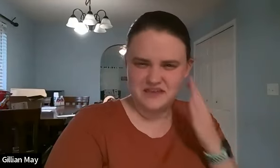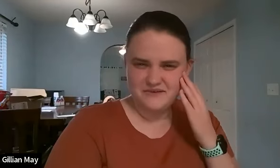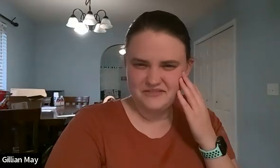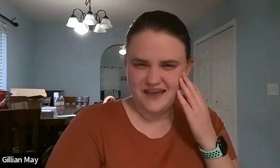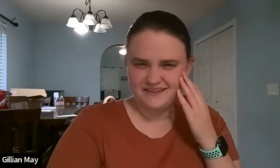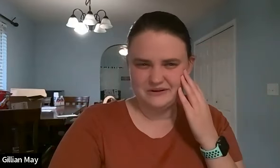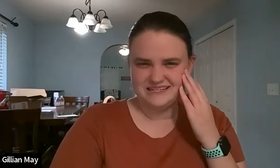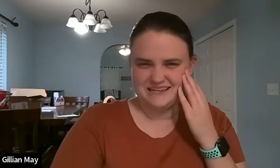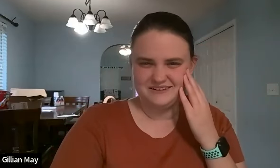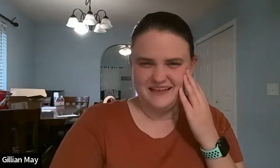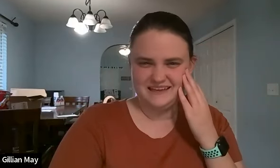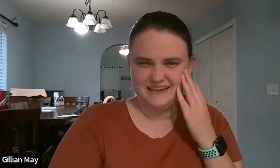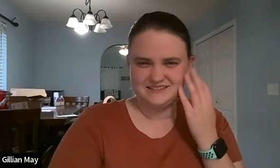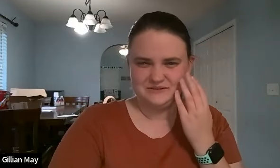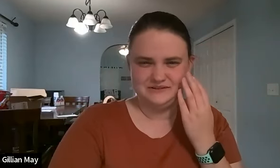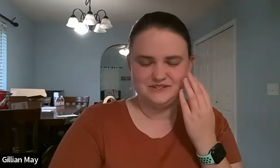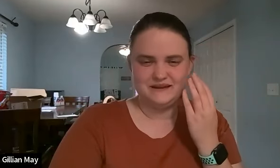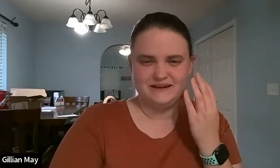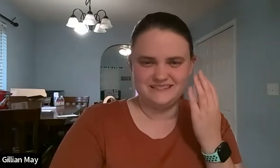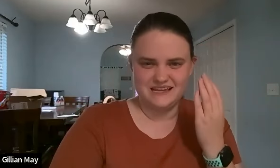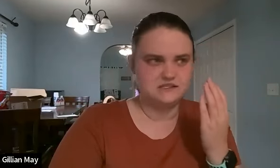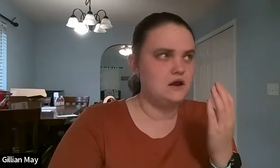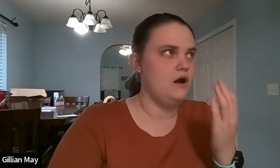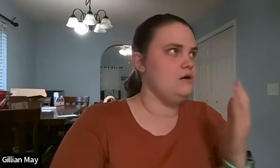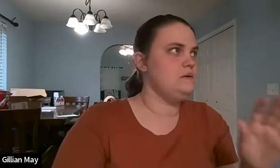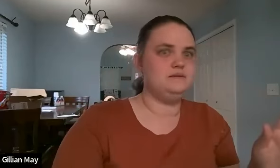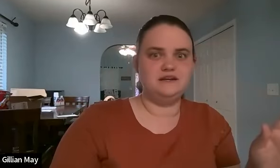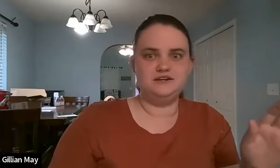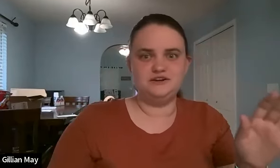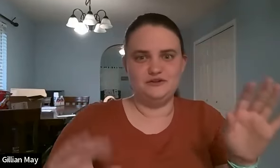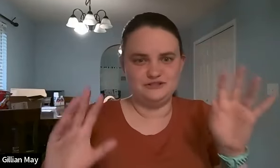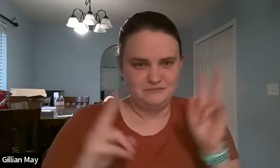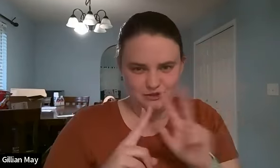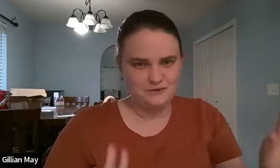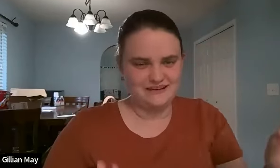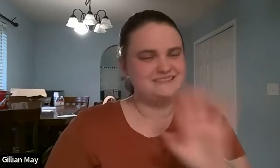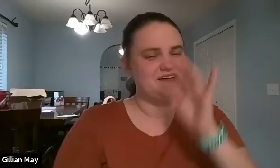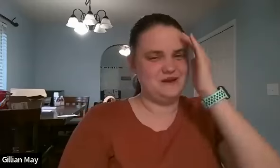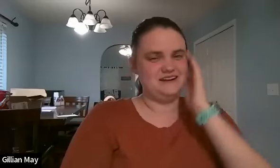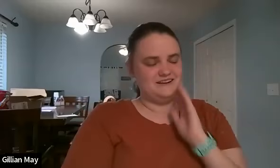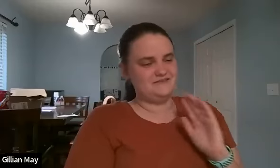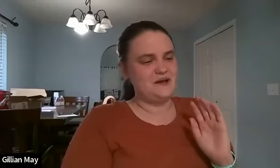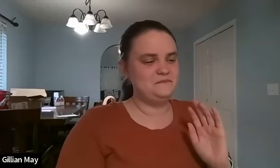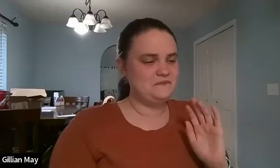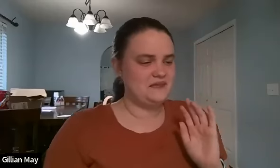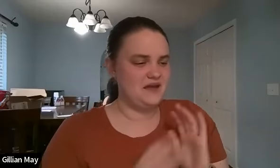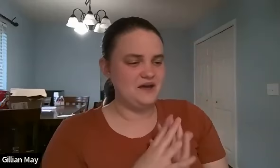about that. Like, where's that sounded like at school? So when I was saying, I was like, oh, wait a minute. No. There's like multiple ways. So that's why I had to clarify.